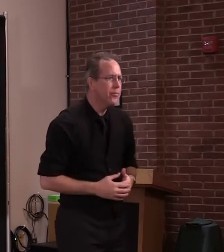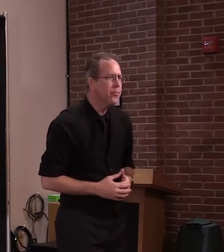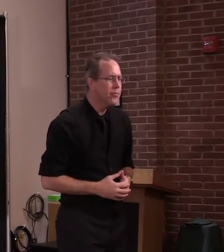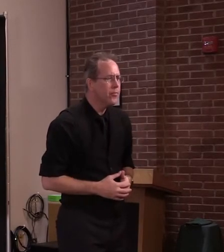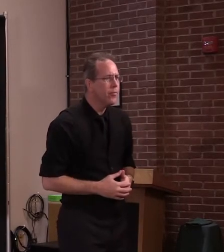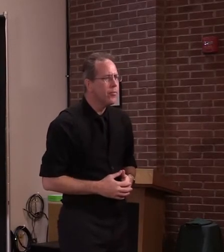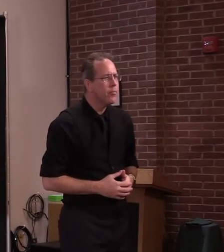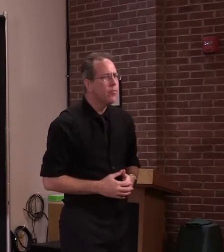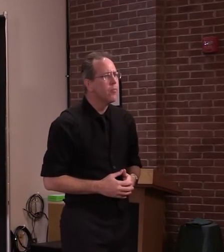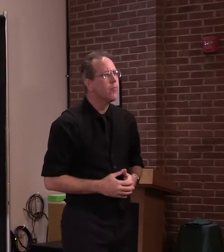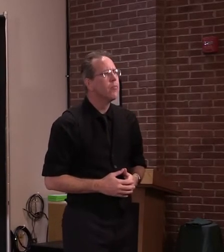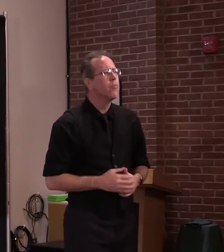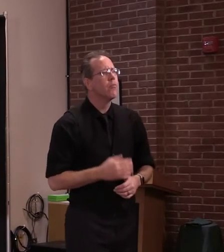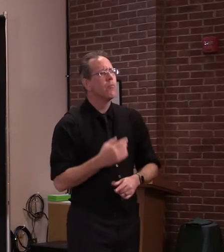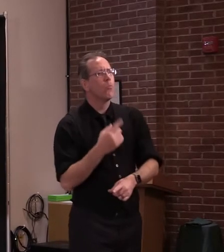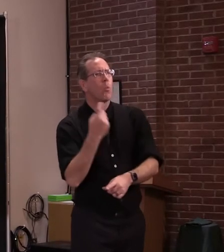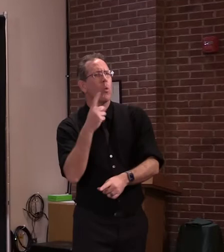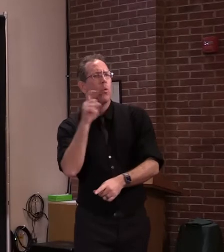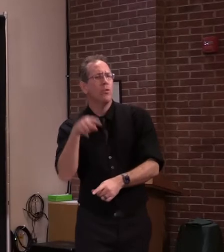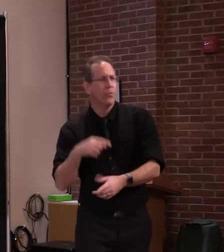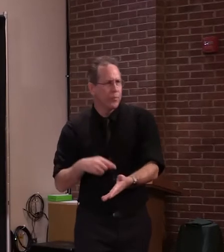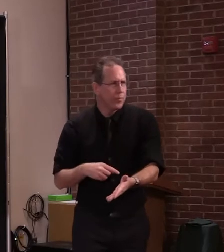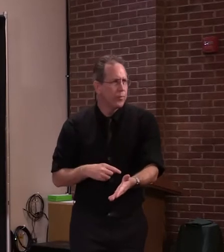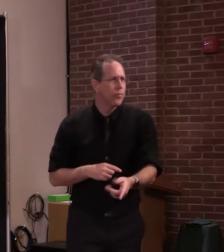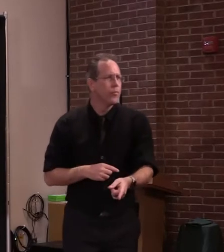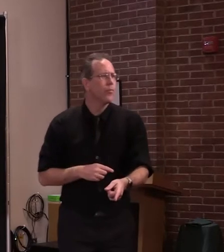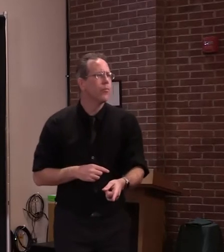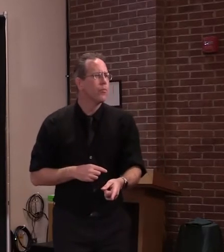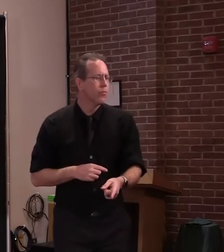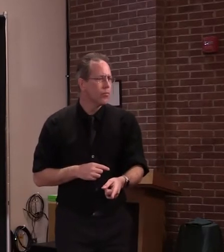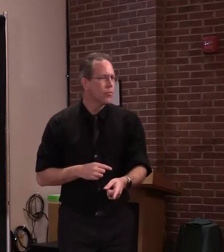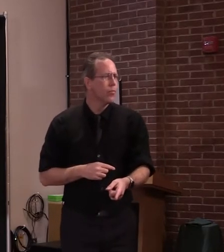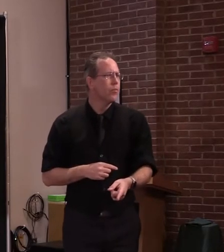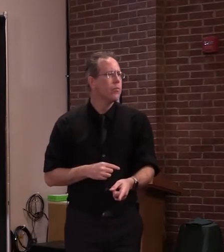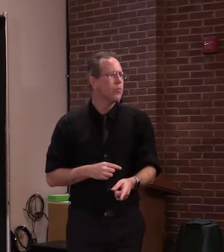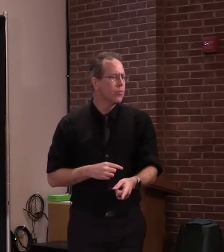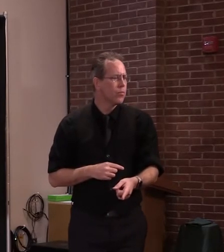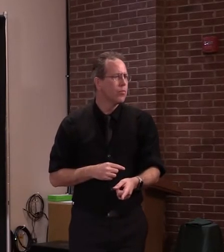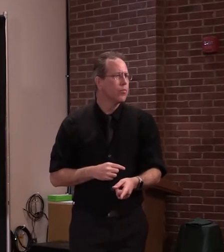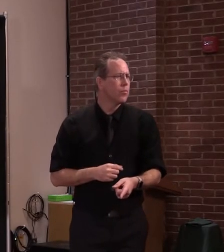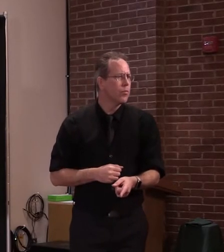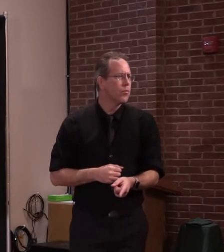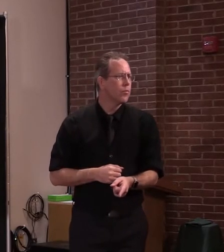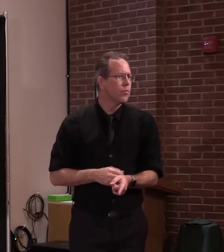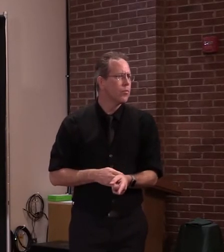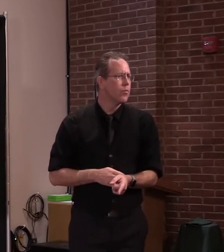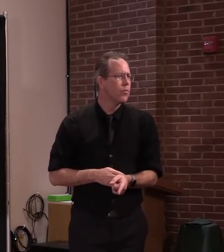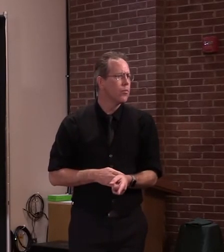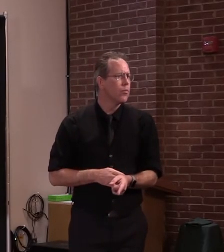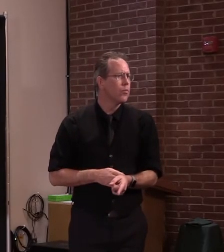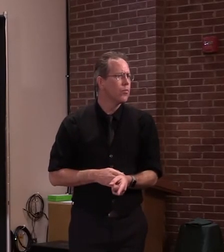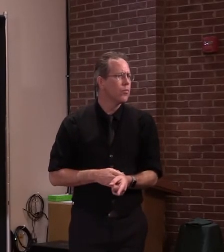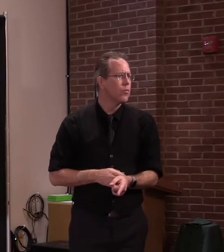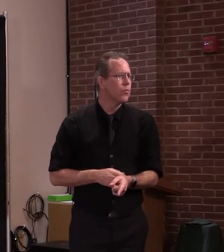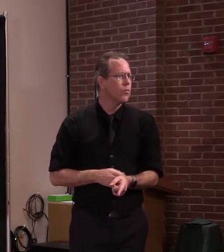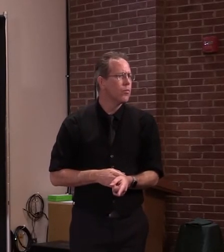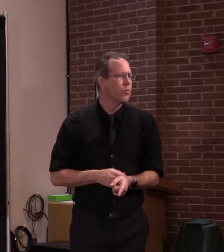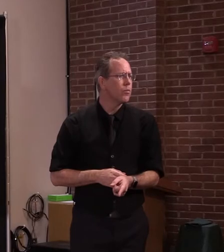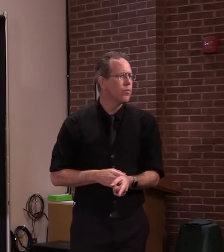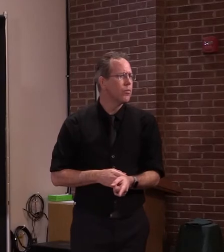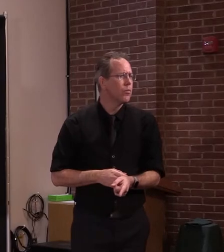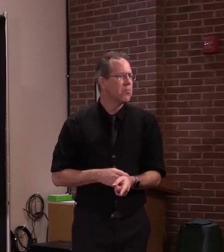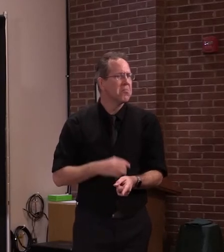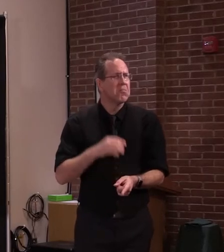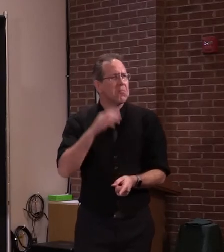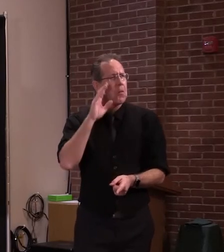contract tracing outside of schools, just for the general public. I know people are supposed to notify their close contacts.